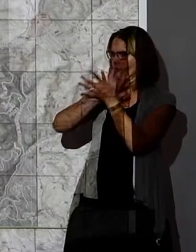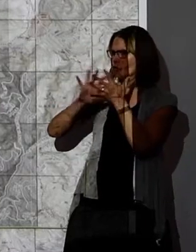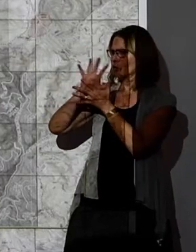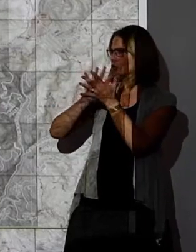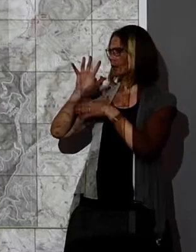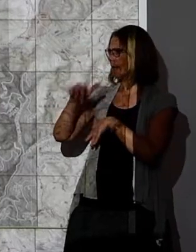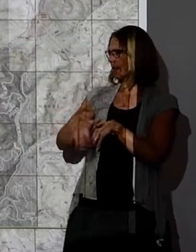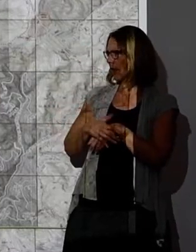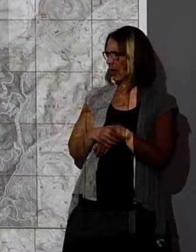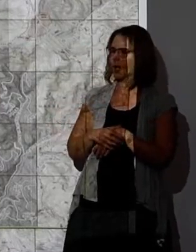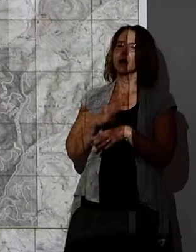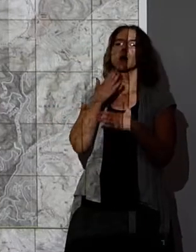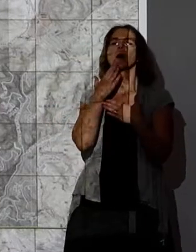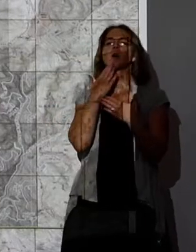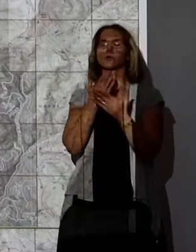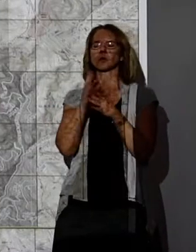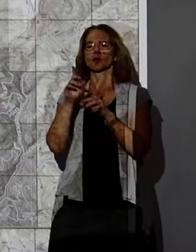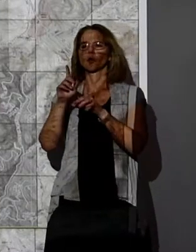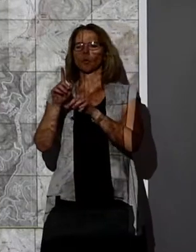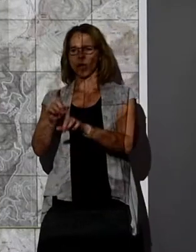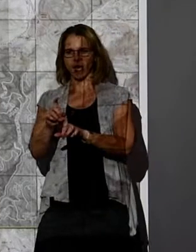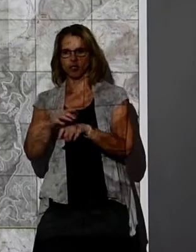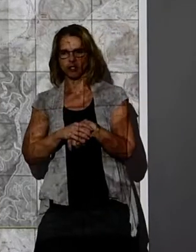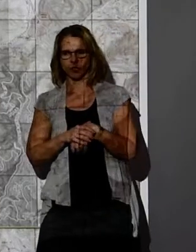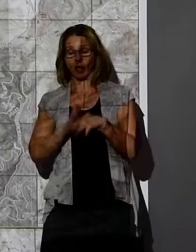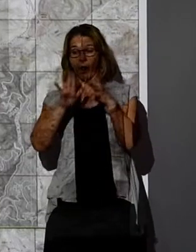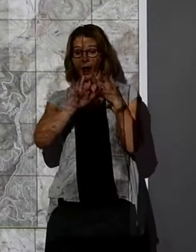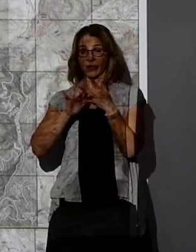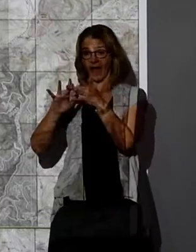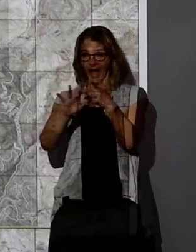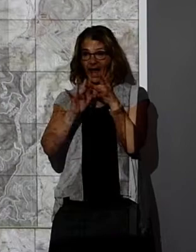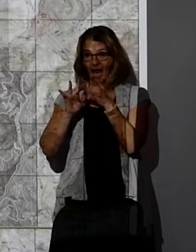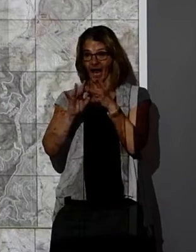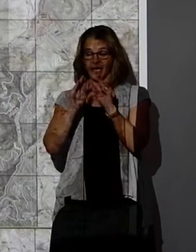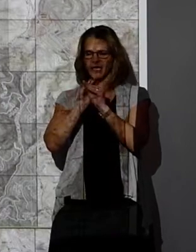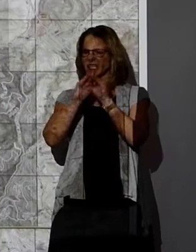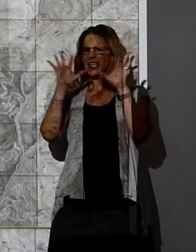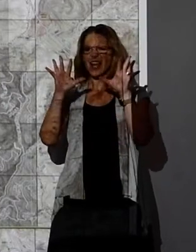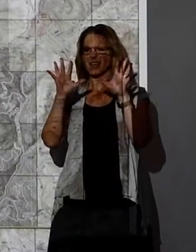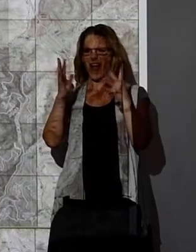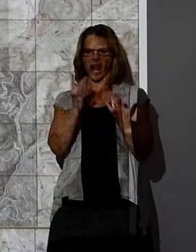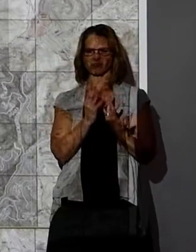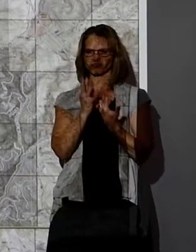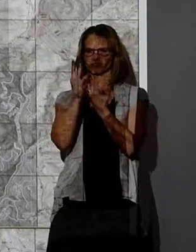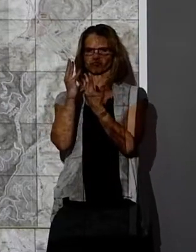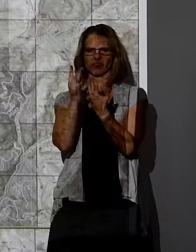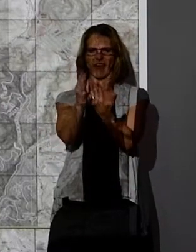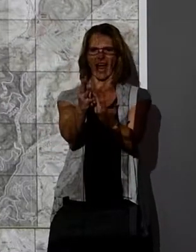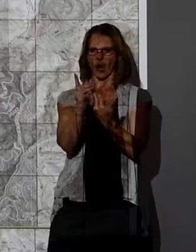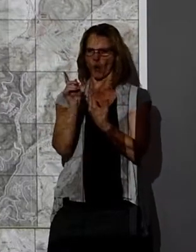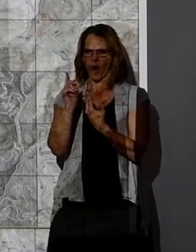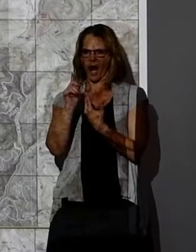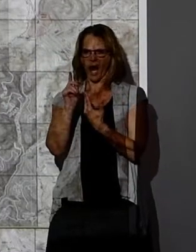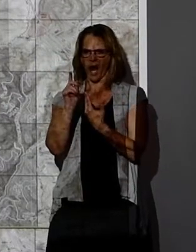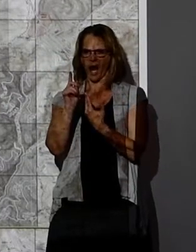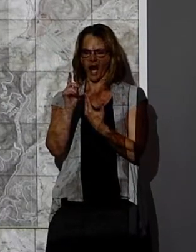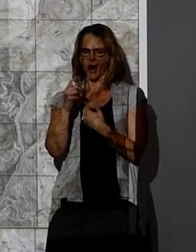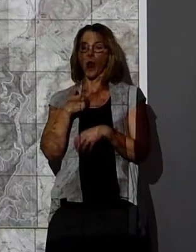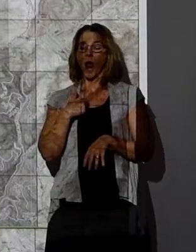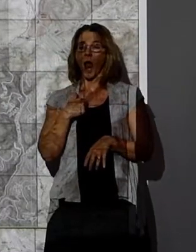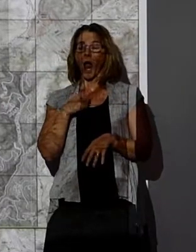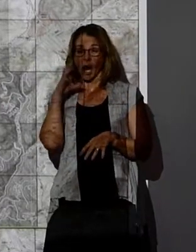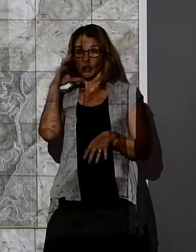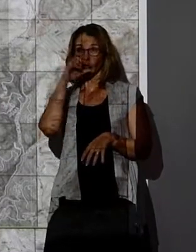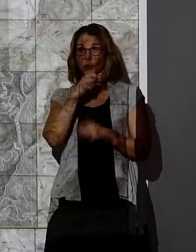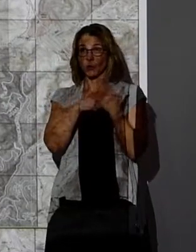that. Yeah, good question. Question online right now is just clarifying the current direction of that spread. I assume from what we're